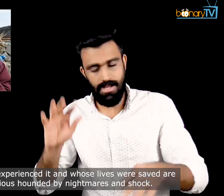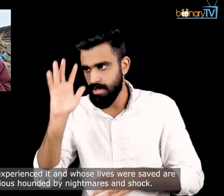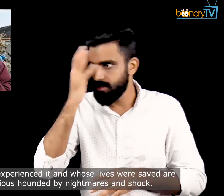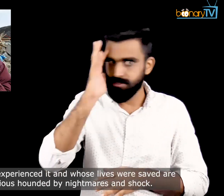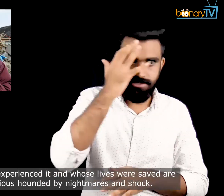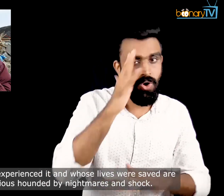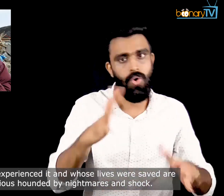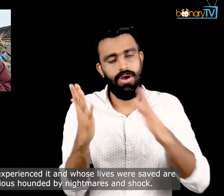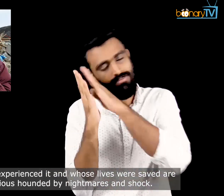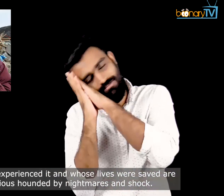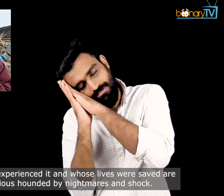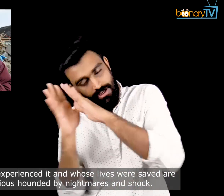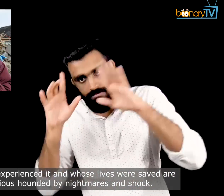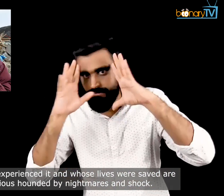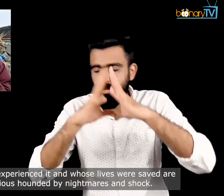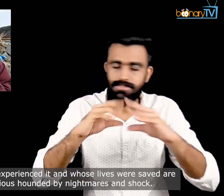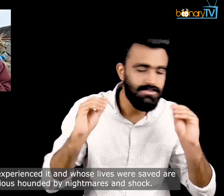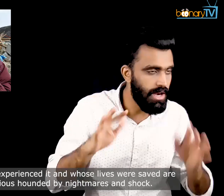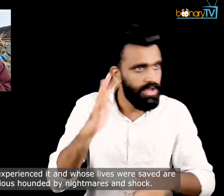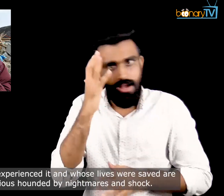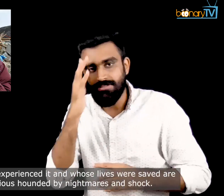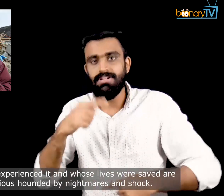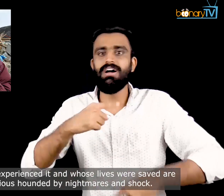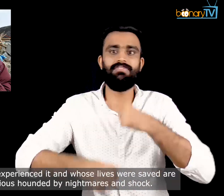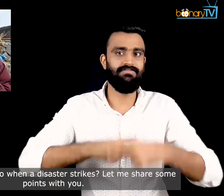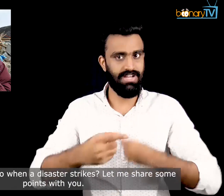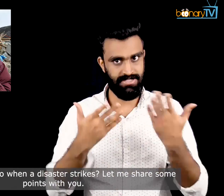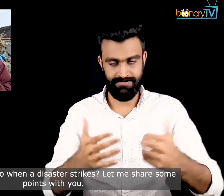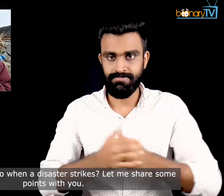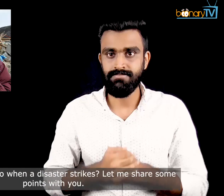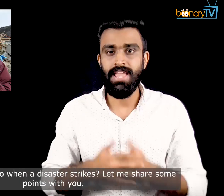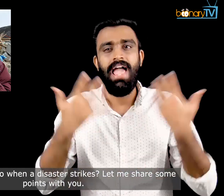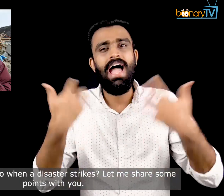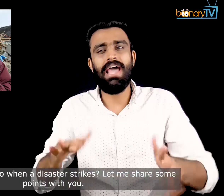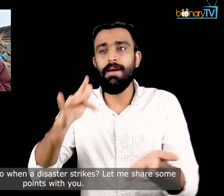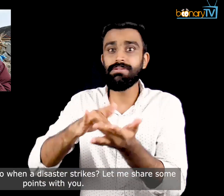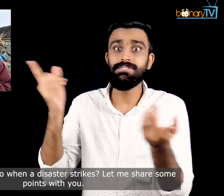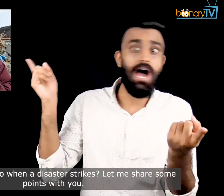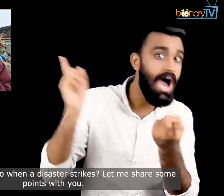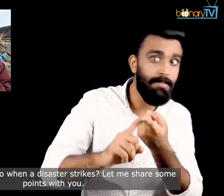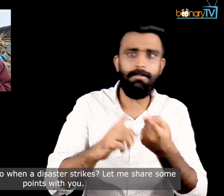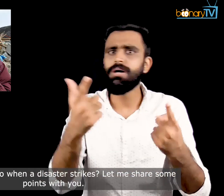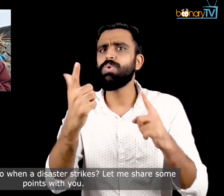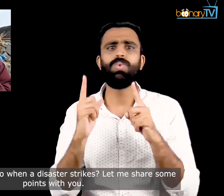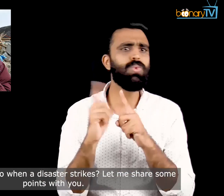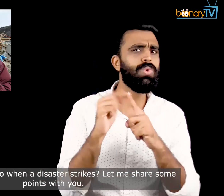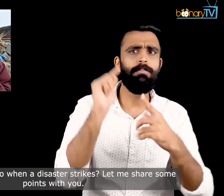left anxious, hounded by nightmares and shock. So, what can we do when a disaster